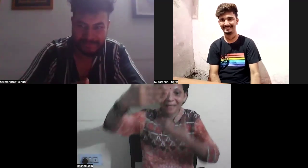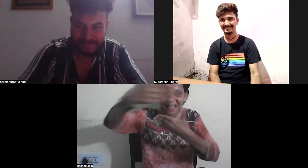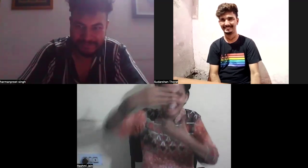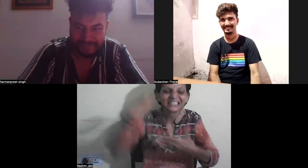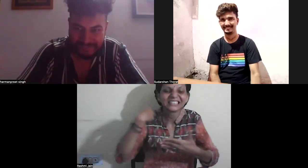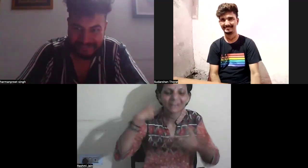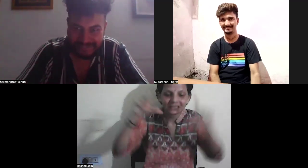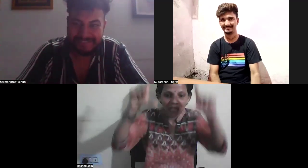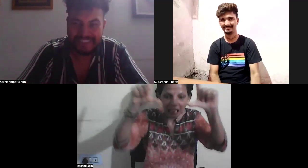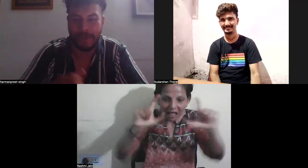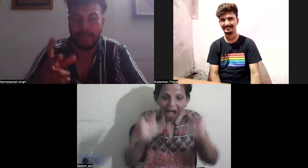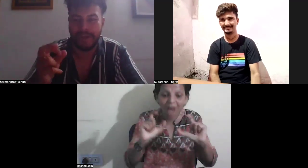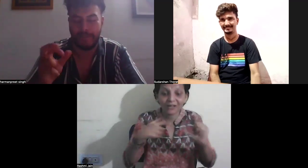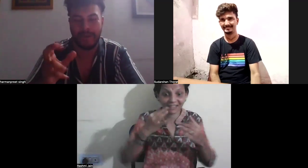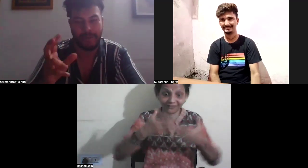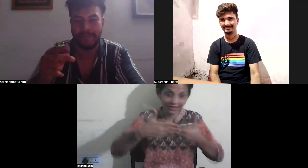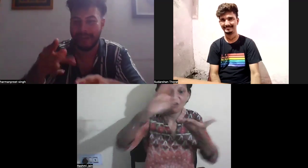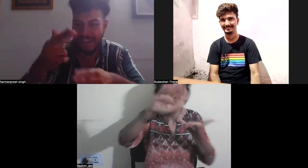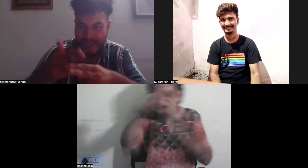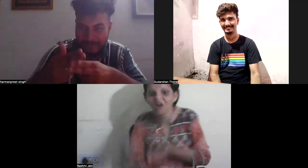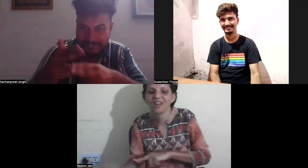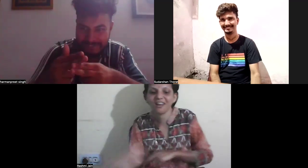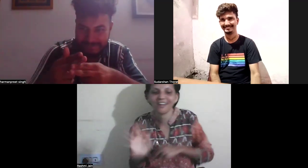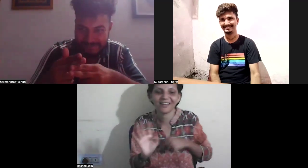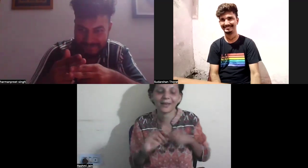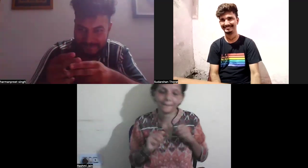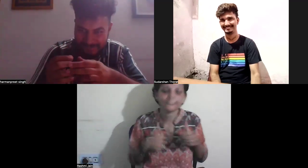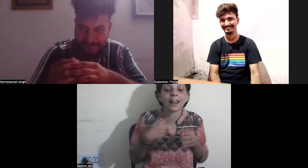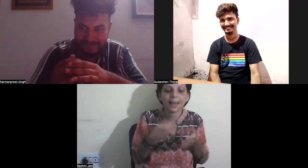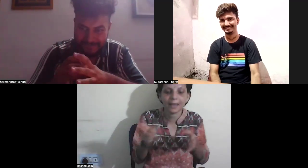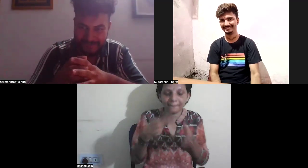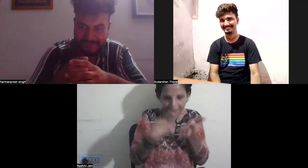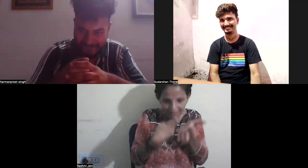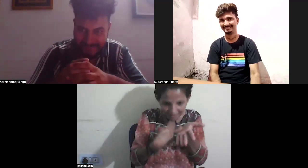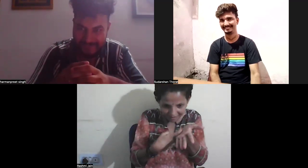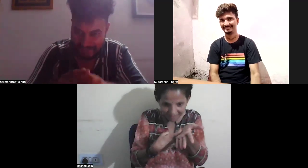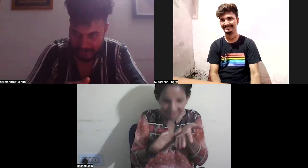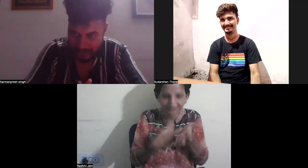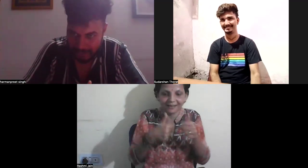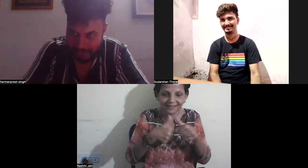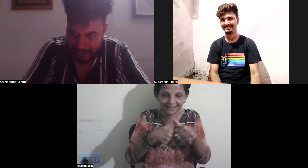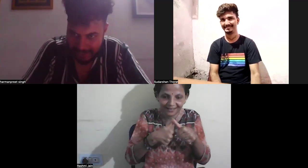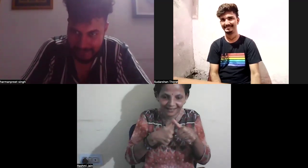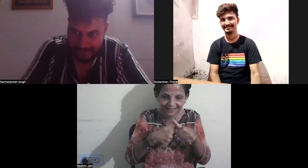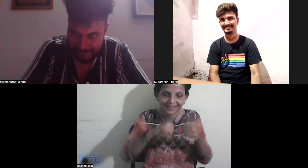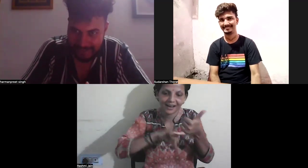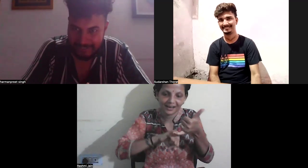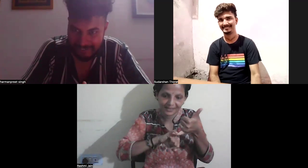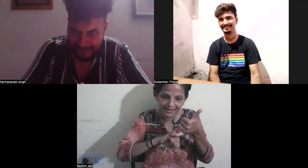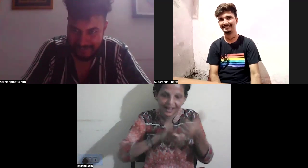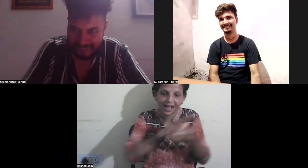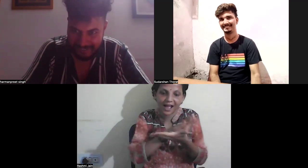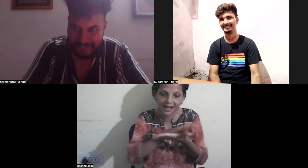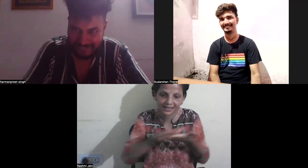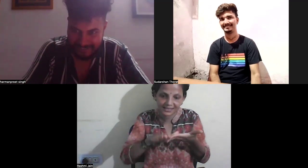other place. Could you please tell me your name? Sorry, I have a very little space to adjust my laptop. So my